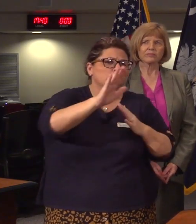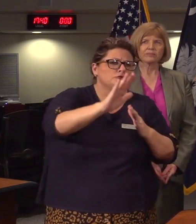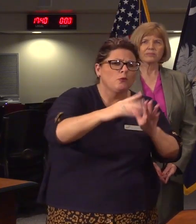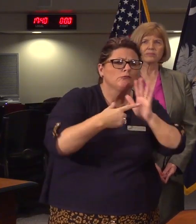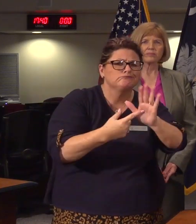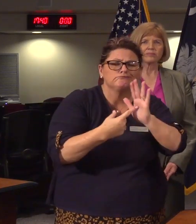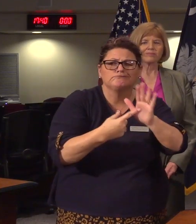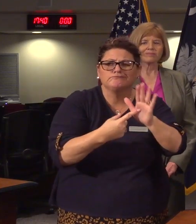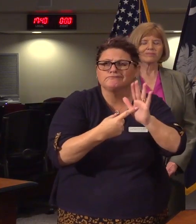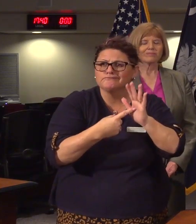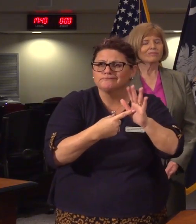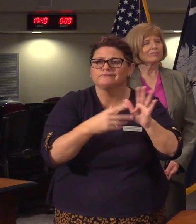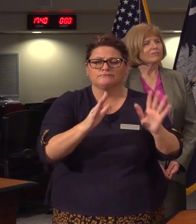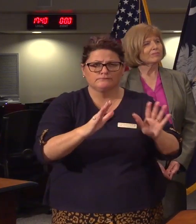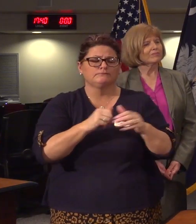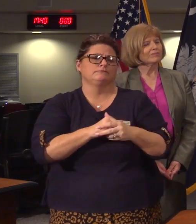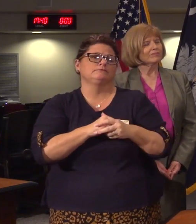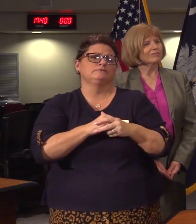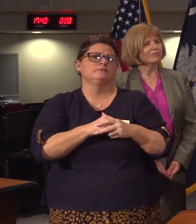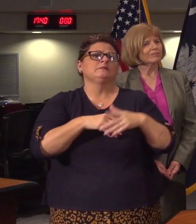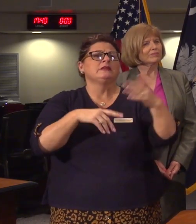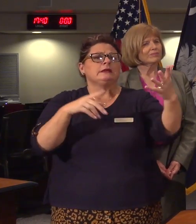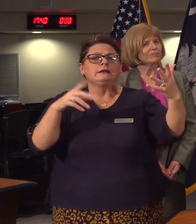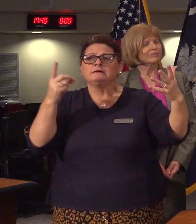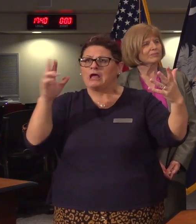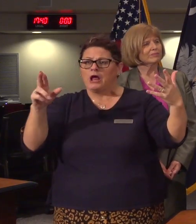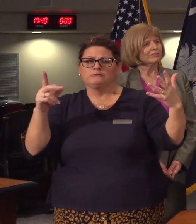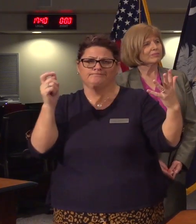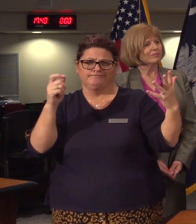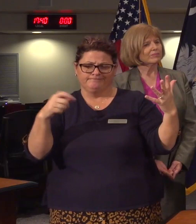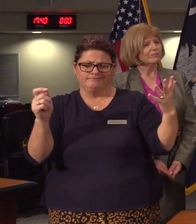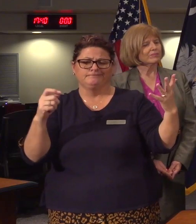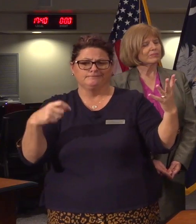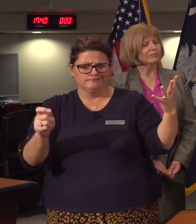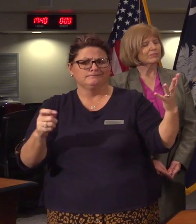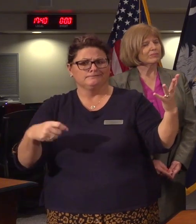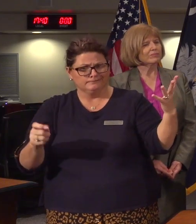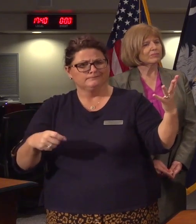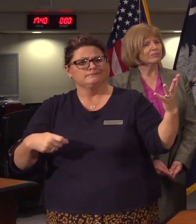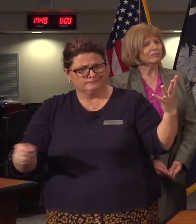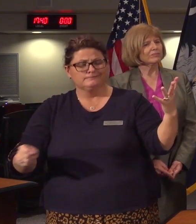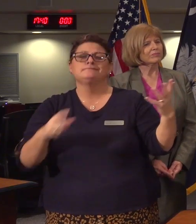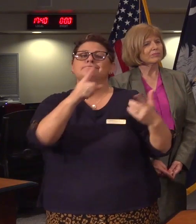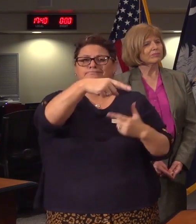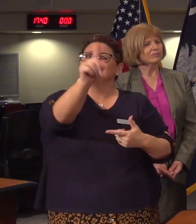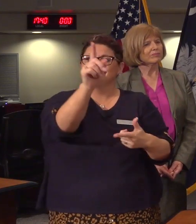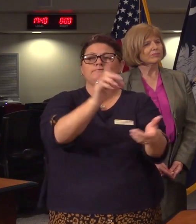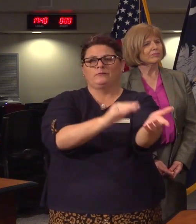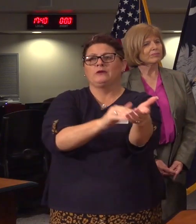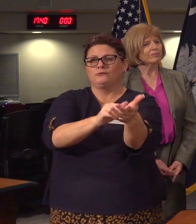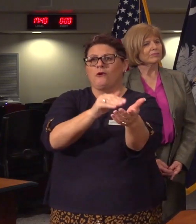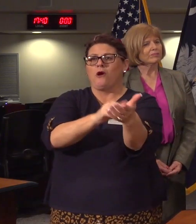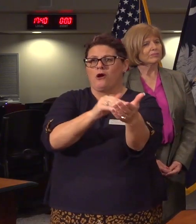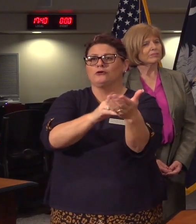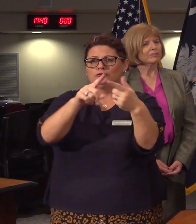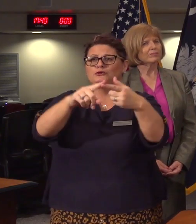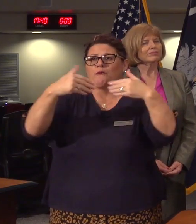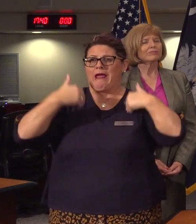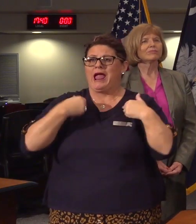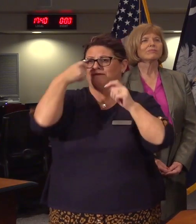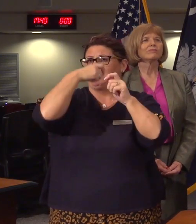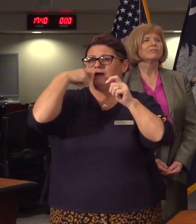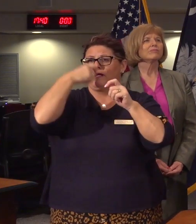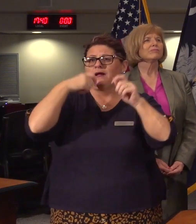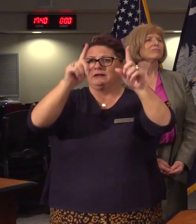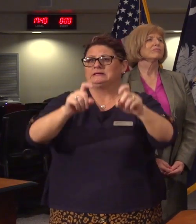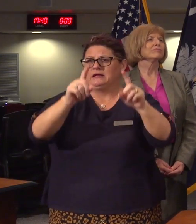symptoms. If through that history they meet the criteria, then they have to be referred to a healthcare provider to actually collect a sample to be submitted for testing.